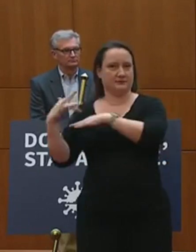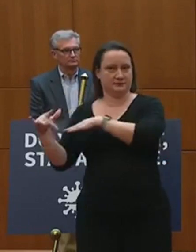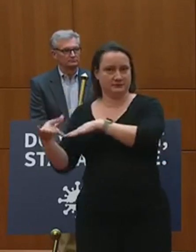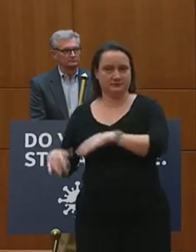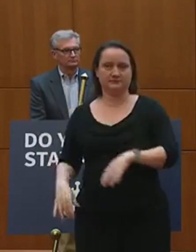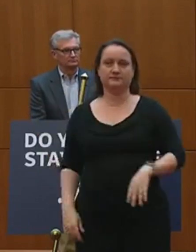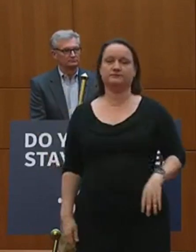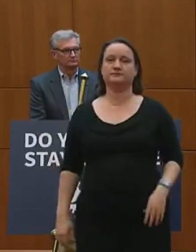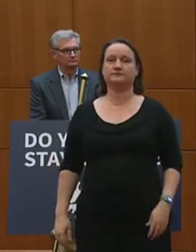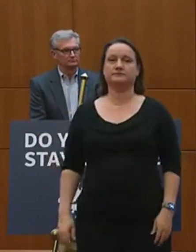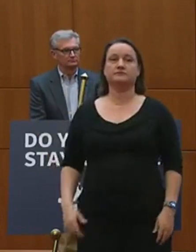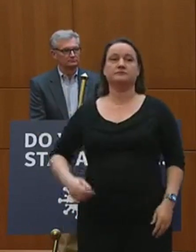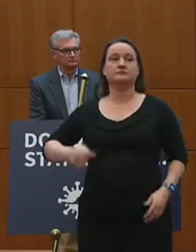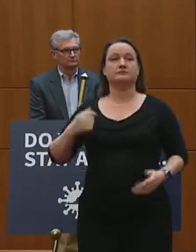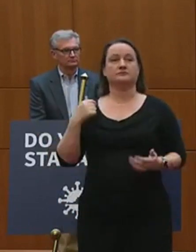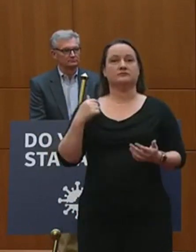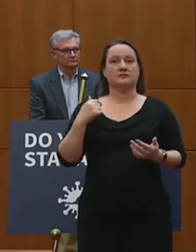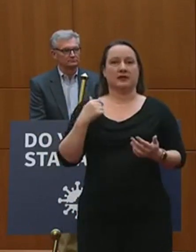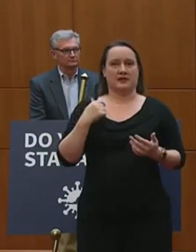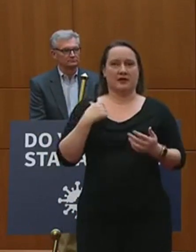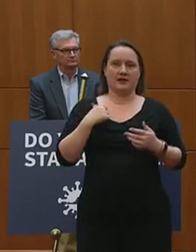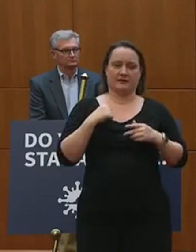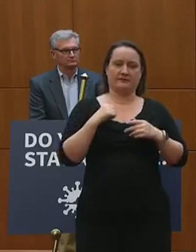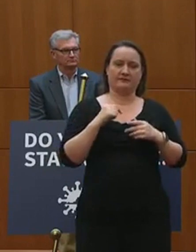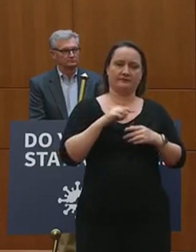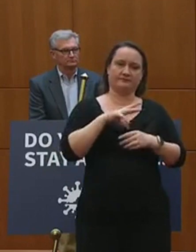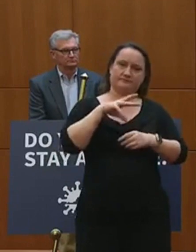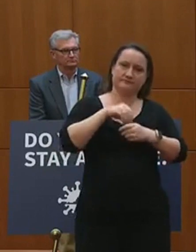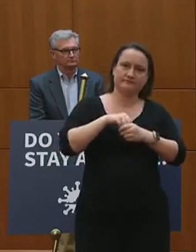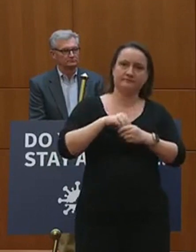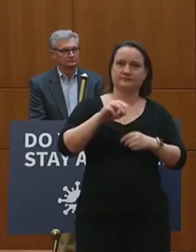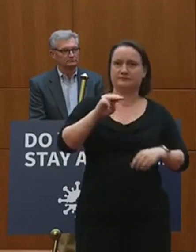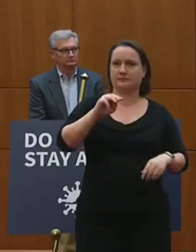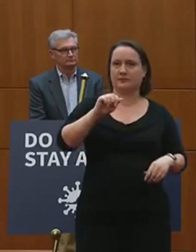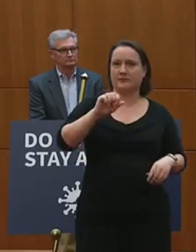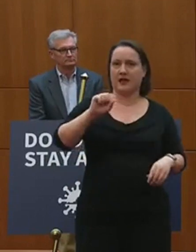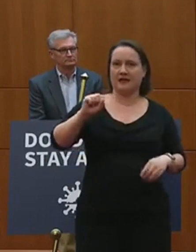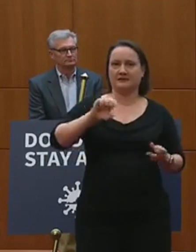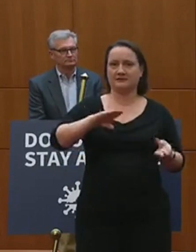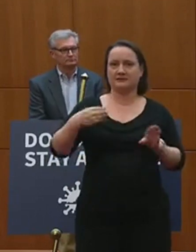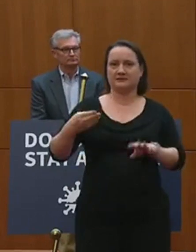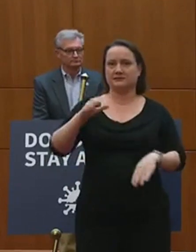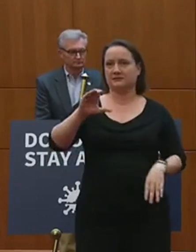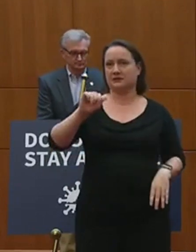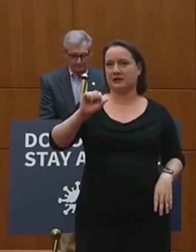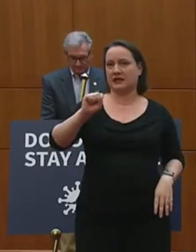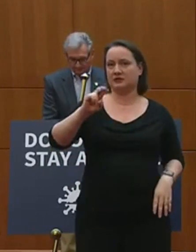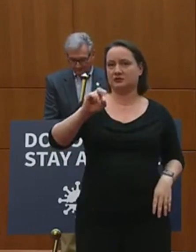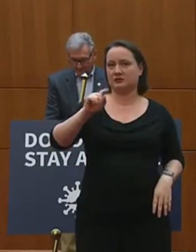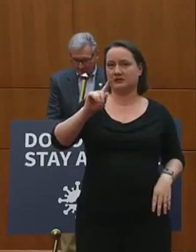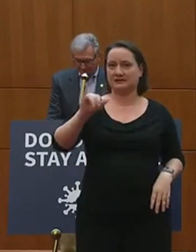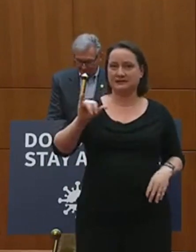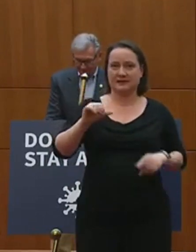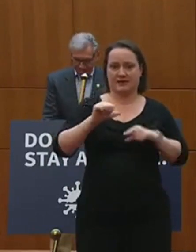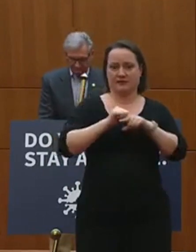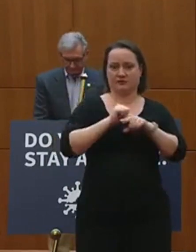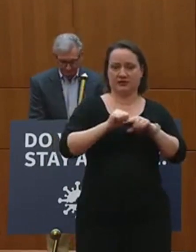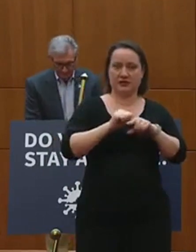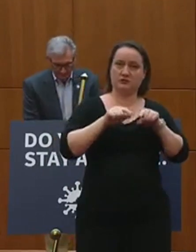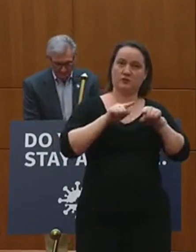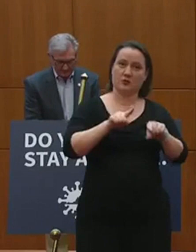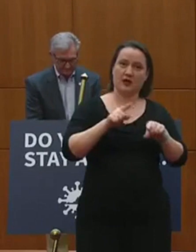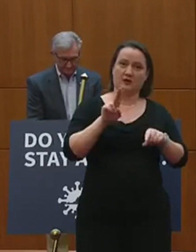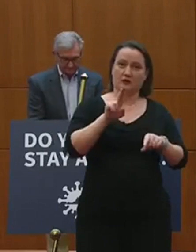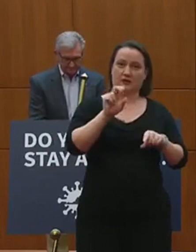have gone through mass casualty exercises while serving as a doctor in the United States Army, and I've also been an